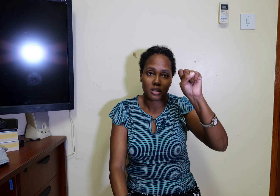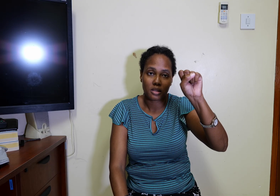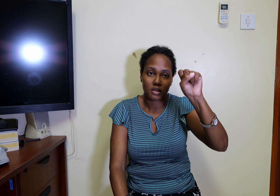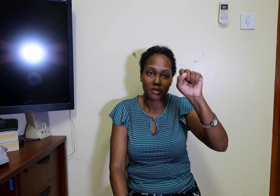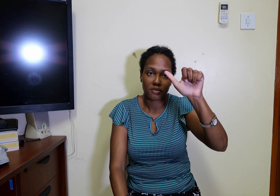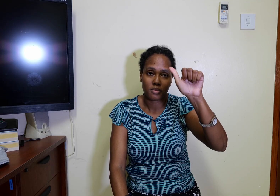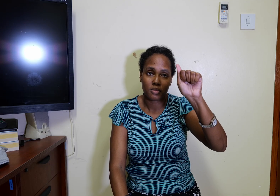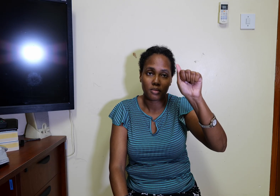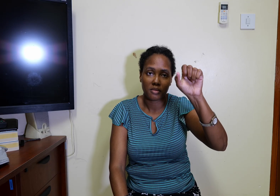As.